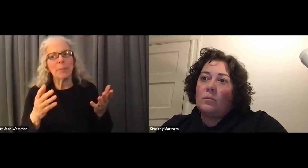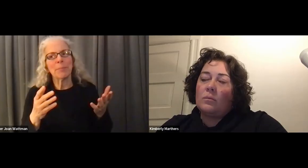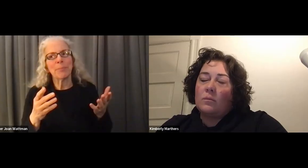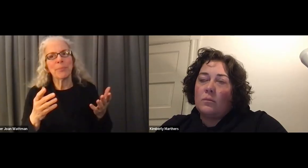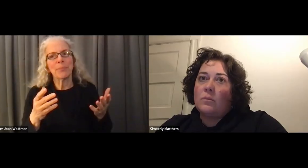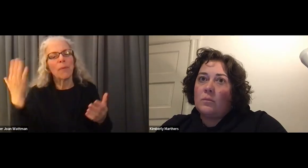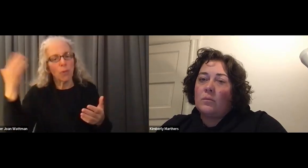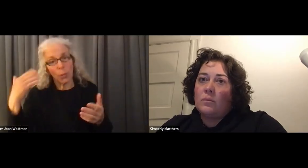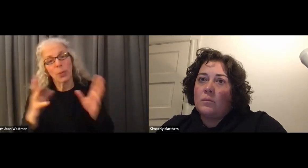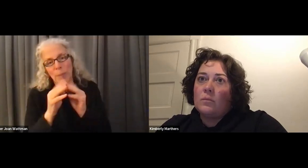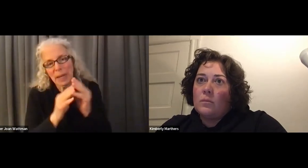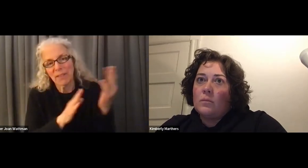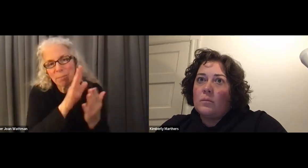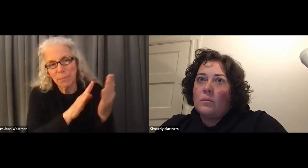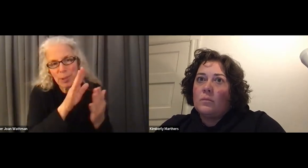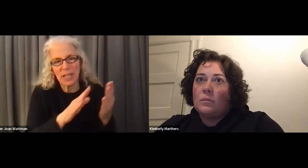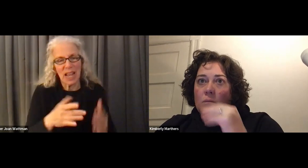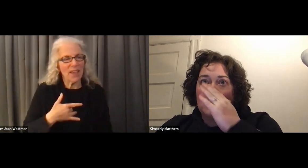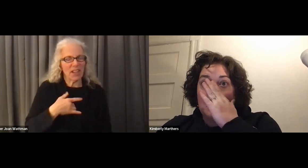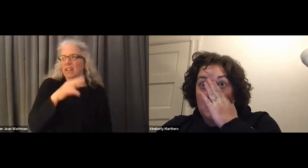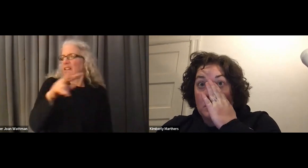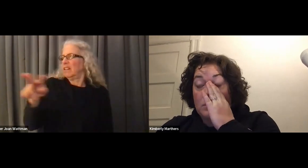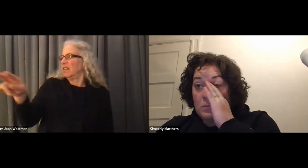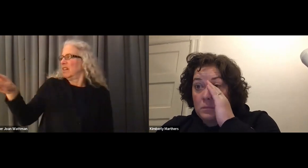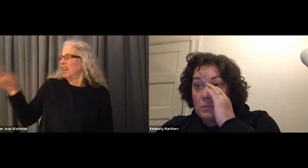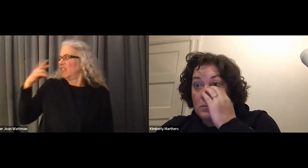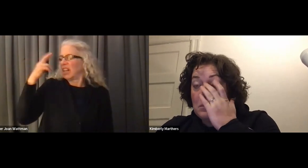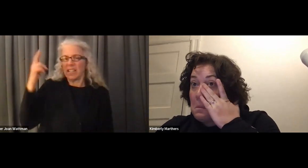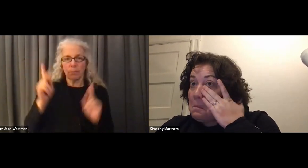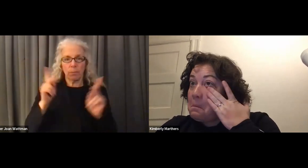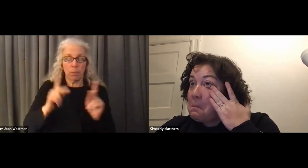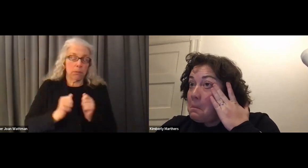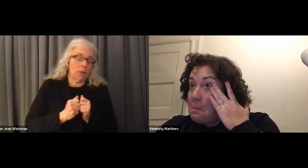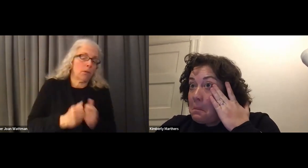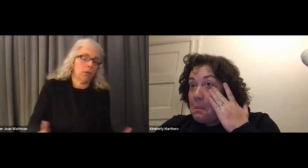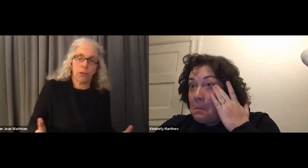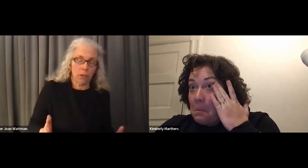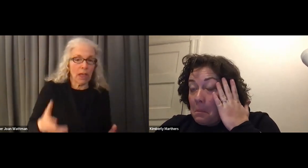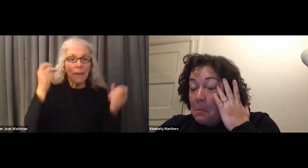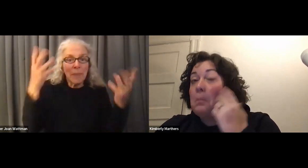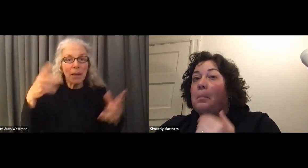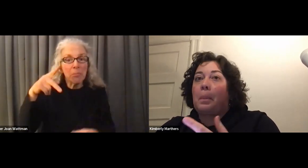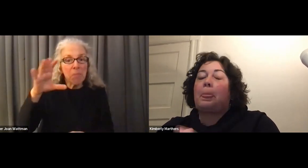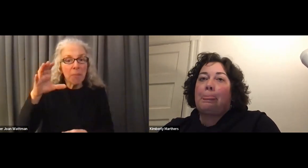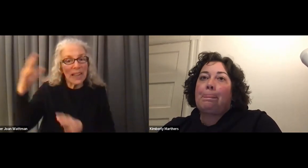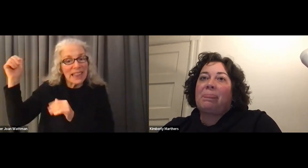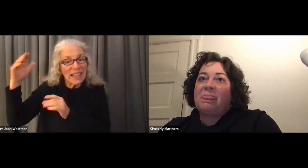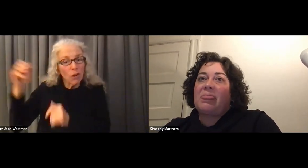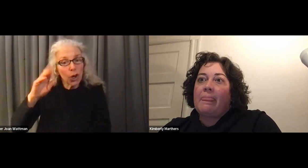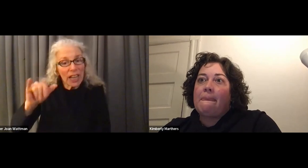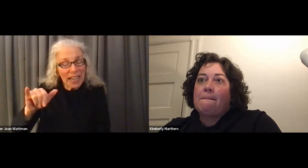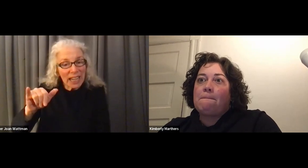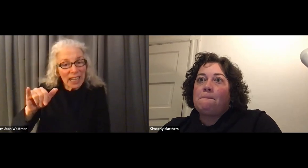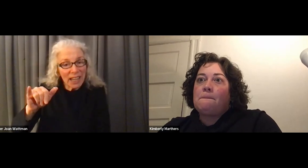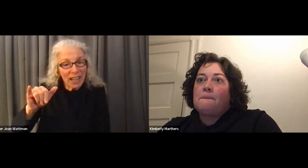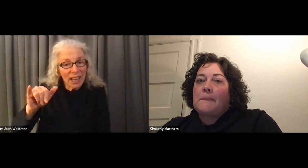in person, when I look around, by the time we finish, everyone in the public are gone. And we want to give them a